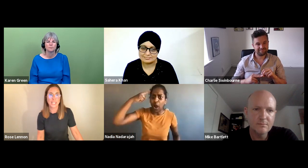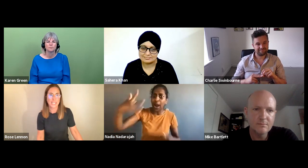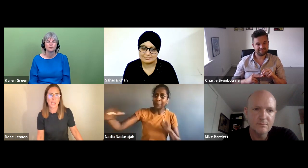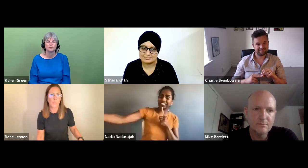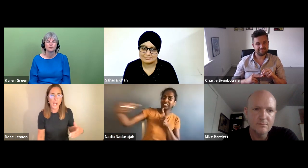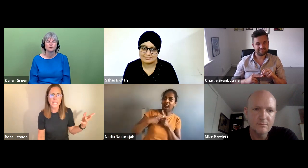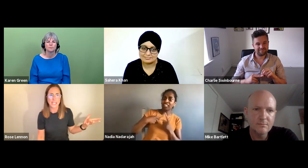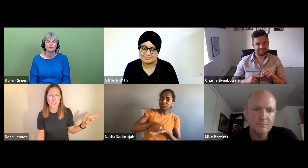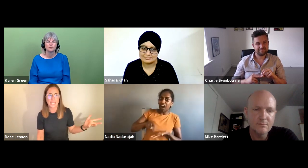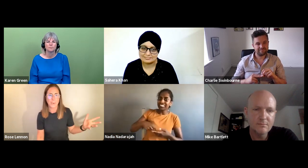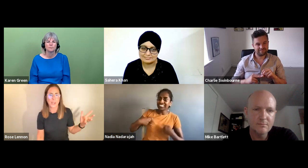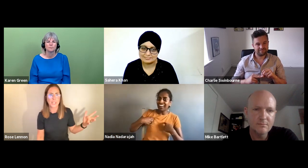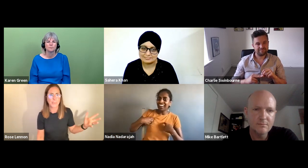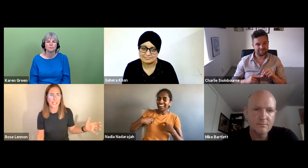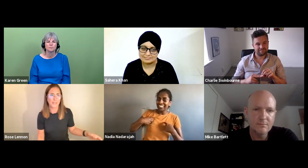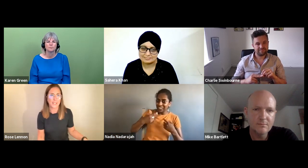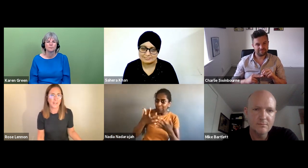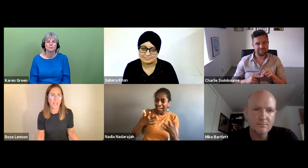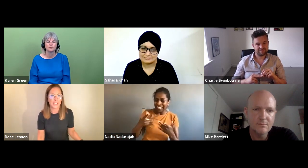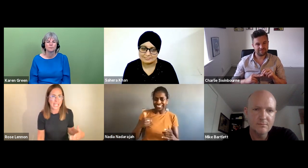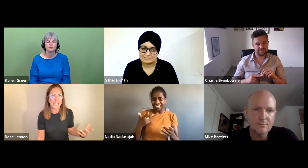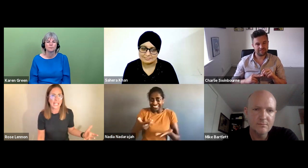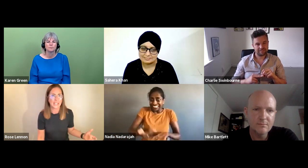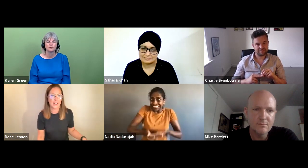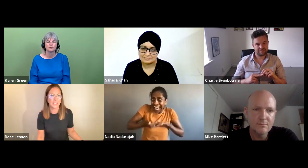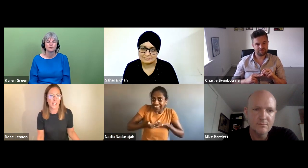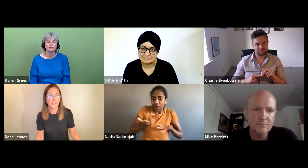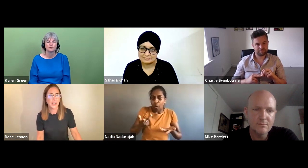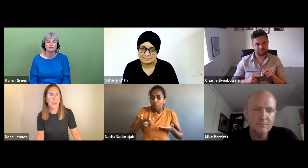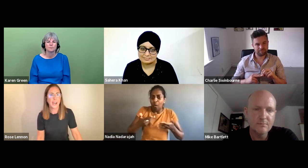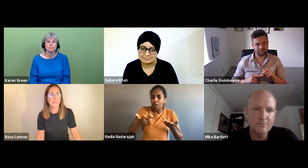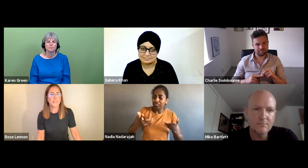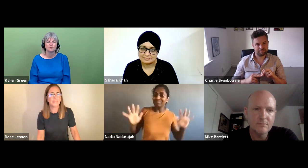and say, well, why didn't they think about the perspective of the deaf character in that scenario? I